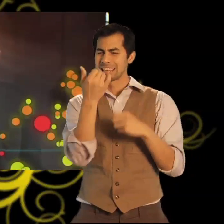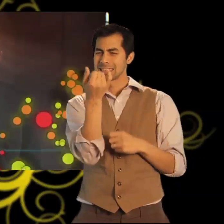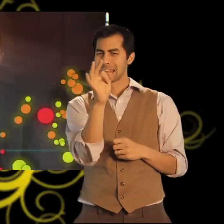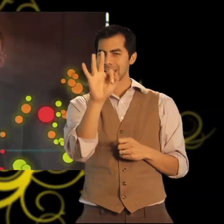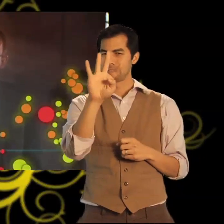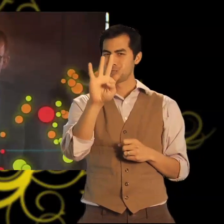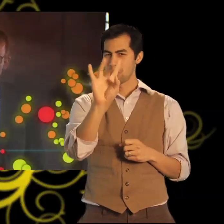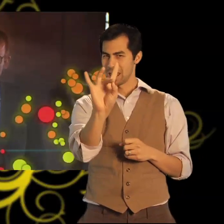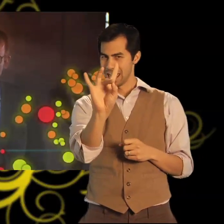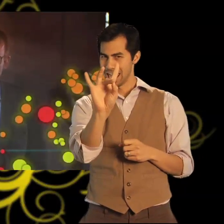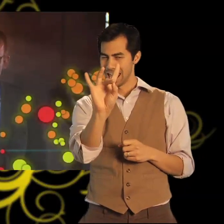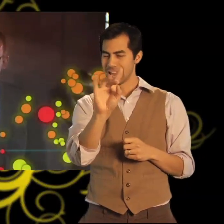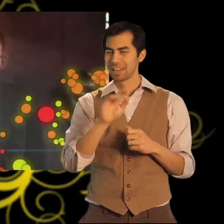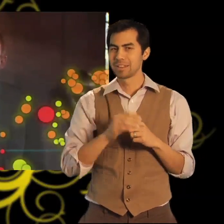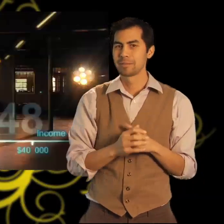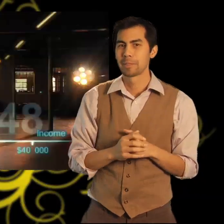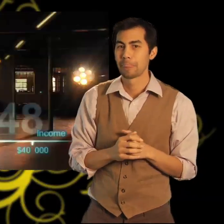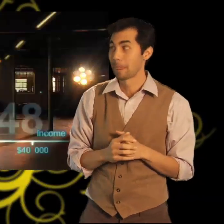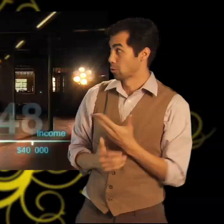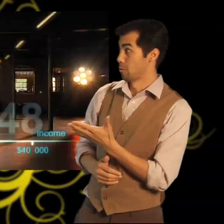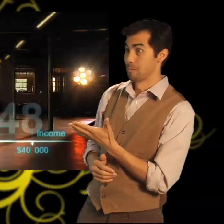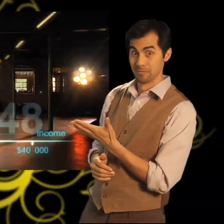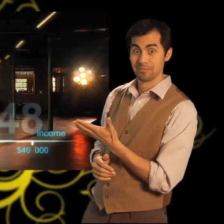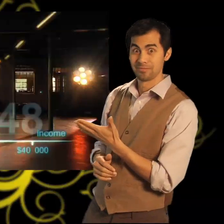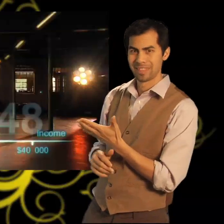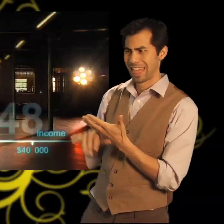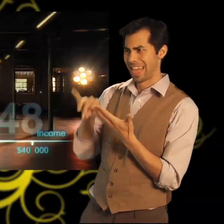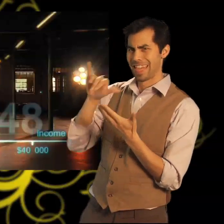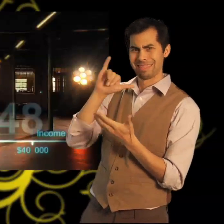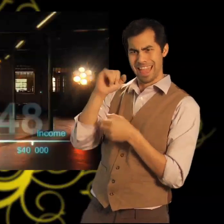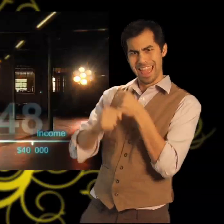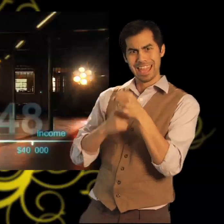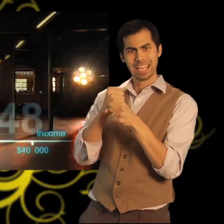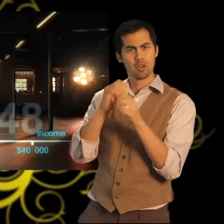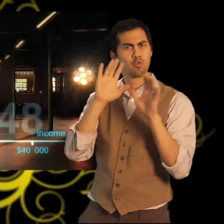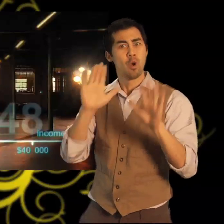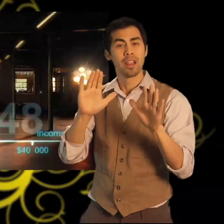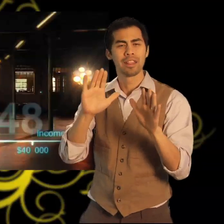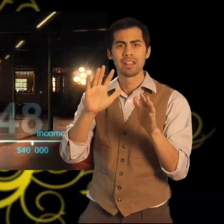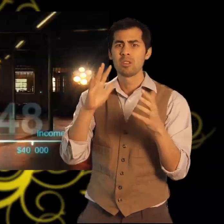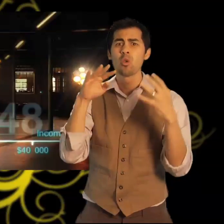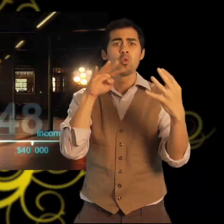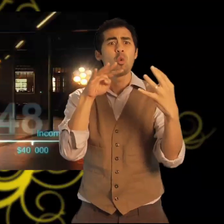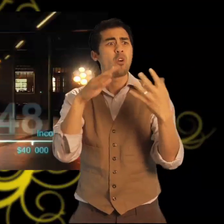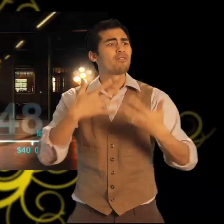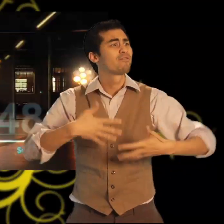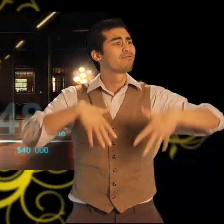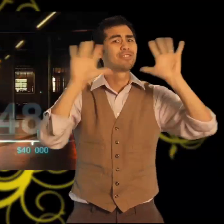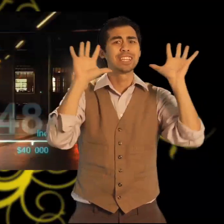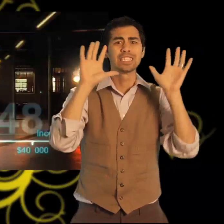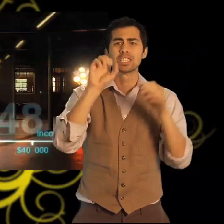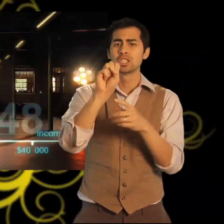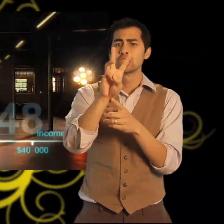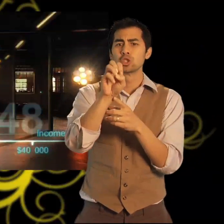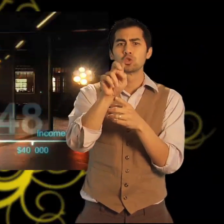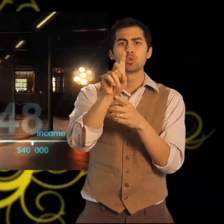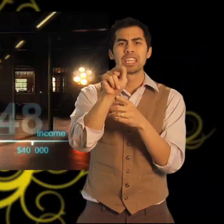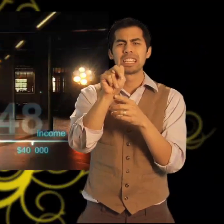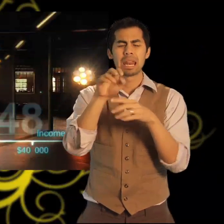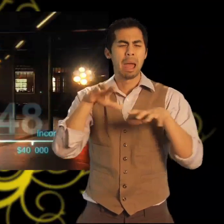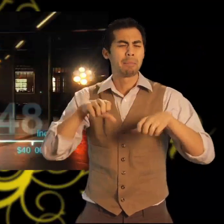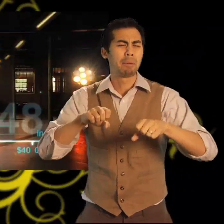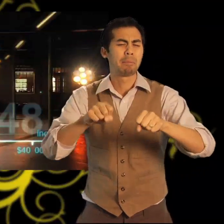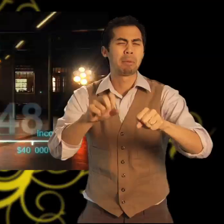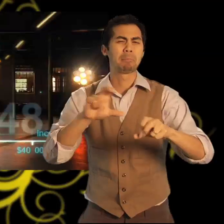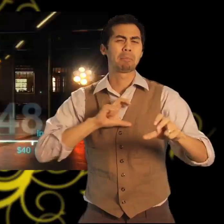at the world in 1948. 1948 was a great year. The war was over, Sweden topped the